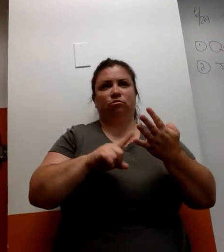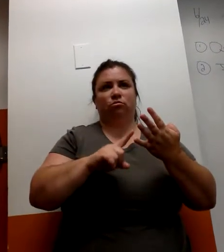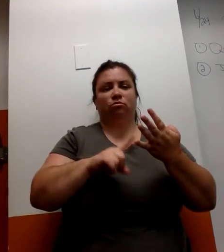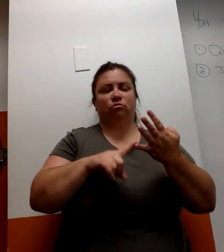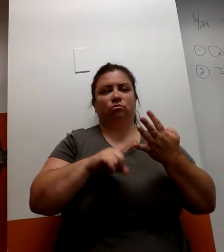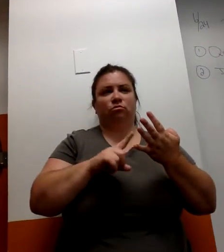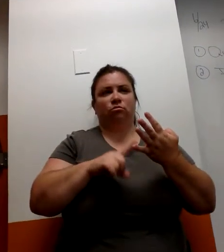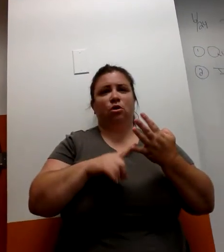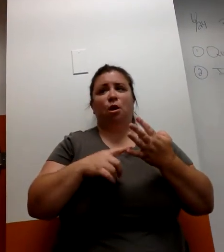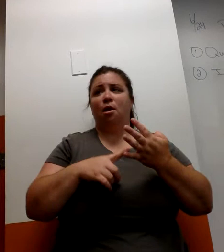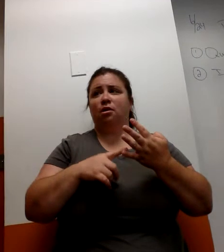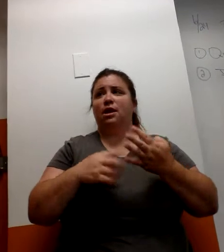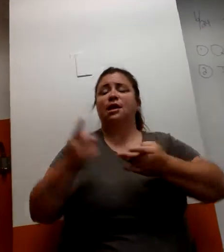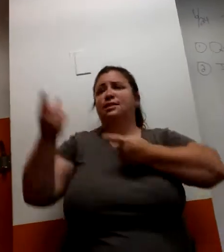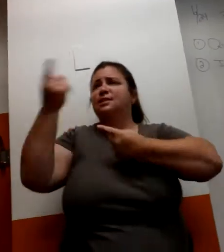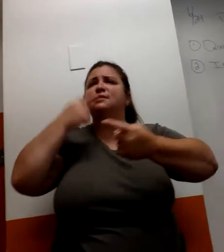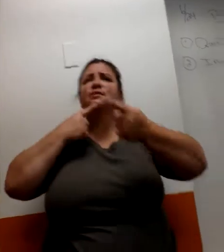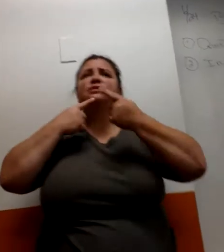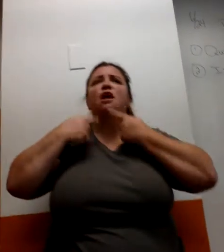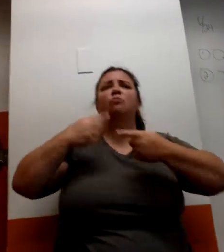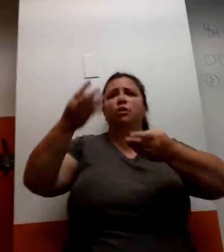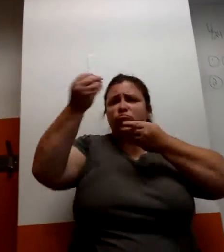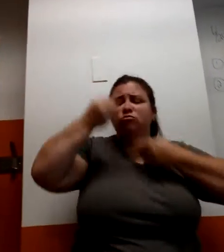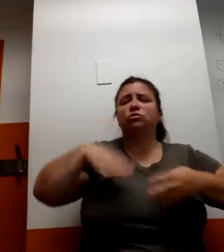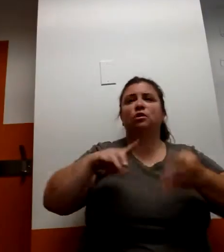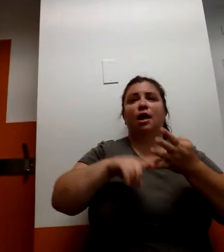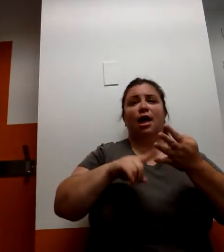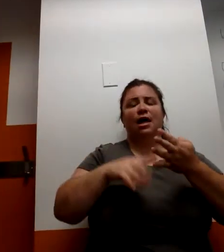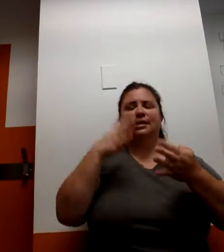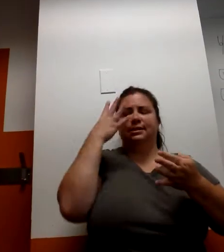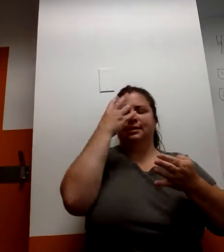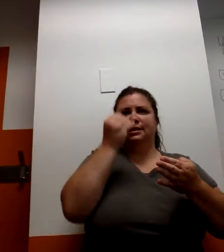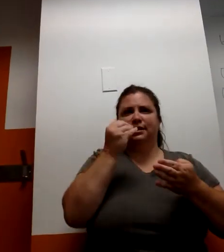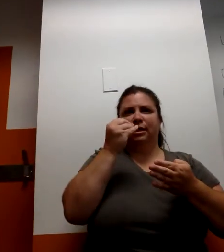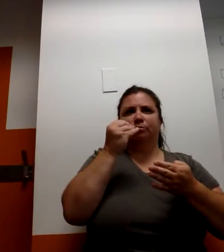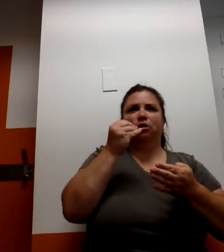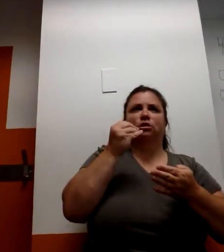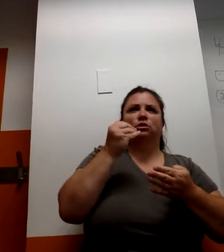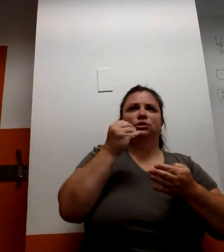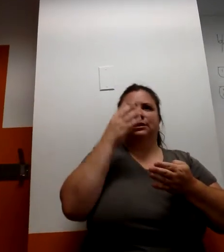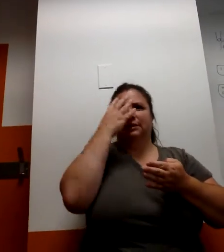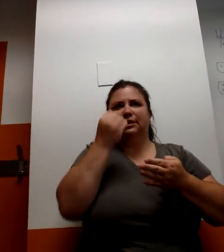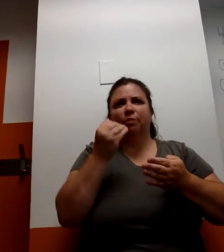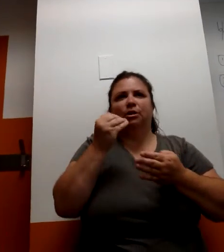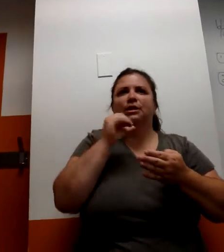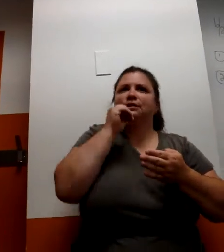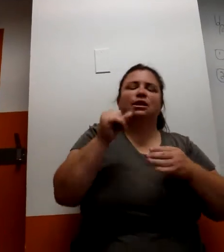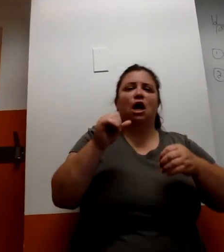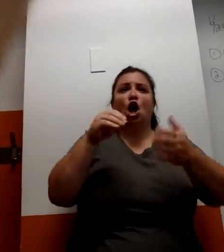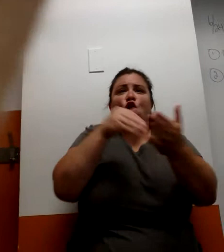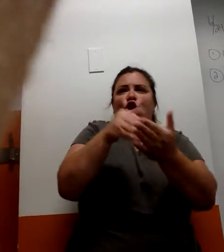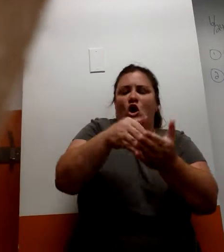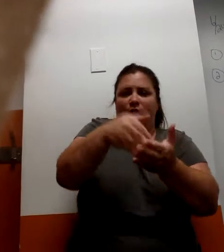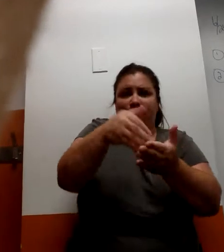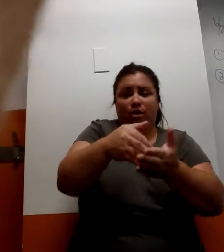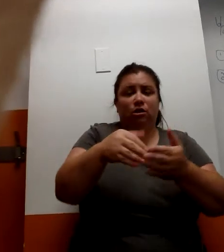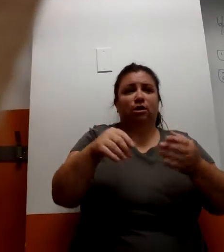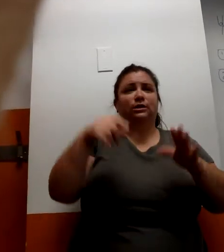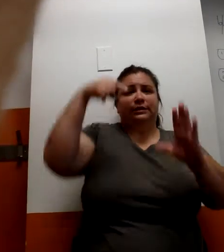Give me some more. Behaviors. Lack of sleep. Is that a choice sometimes? Yeah. It is a Not choice enough sometimes. You mentioned sleep. that maybe yesterday or maybe it was in third period,